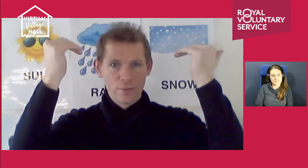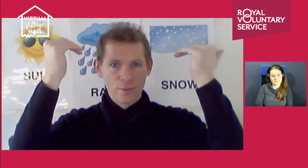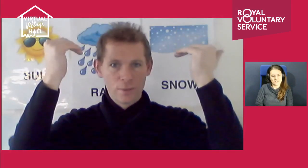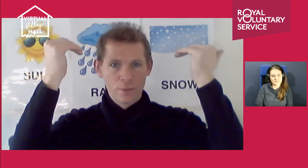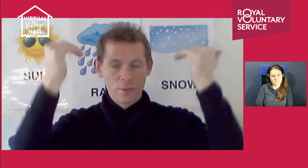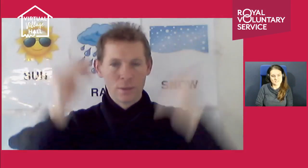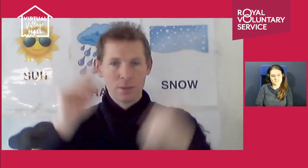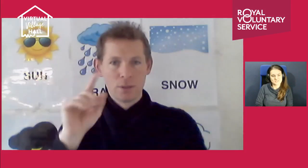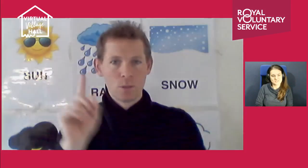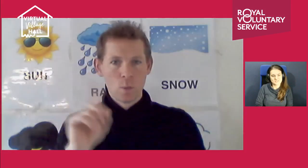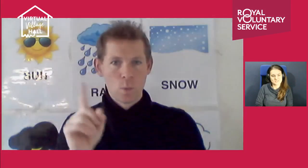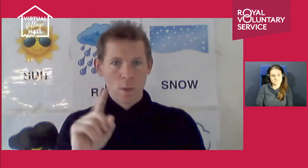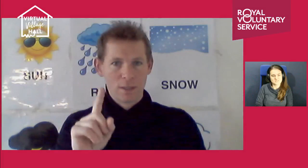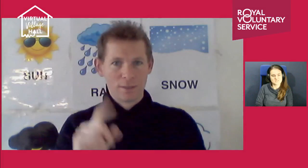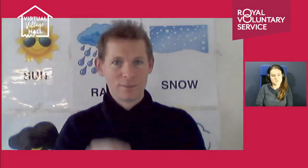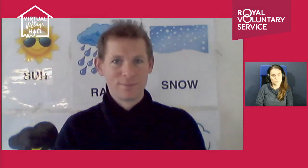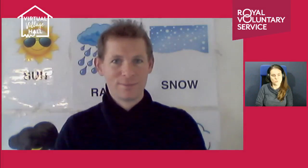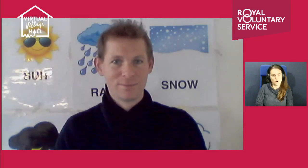weather,